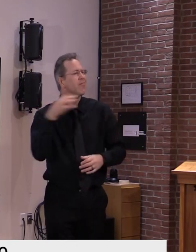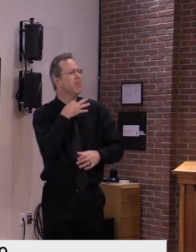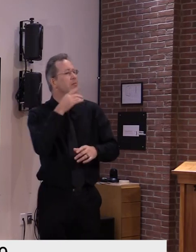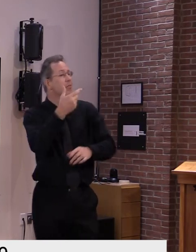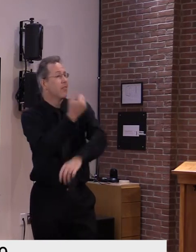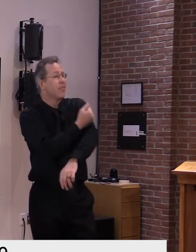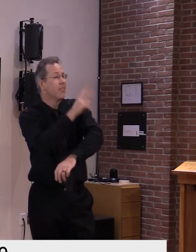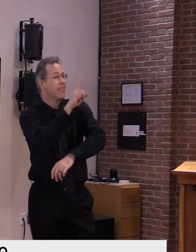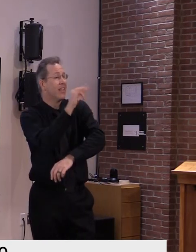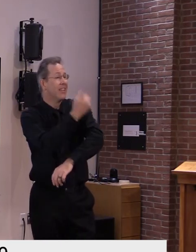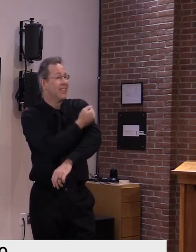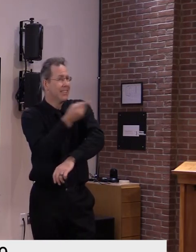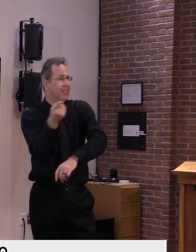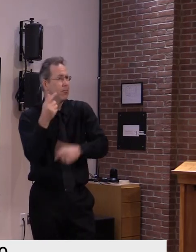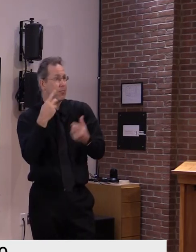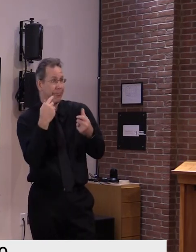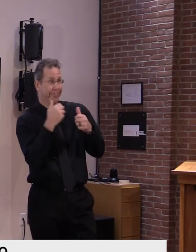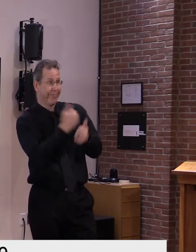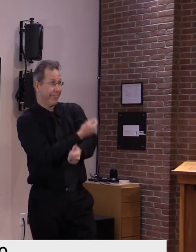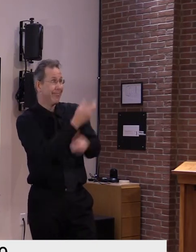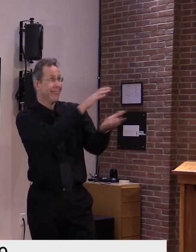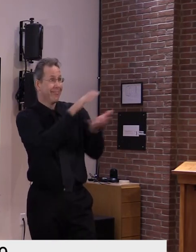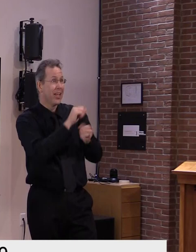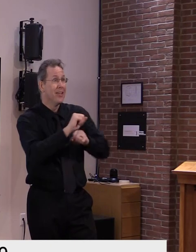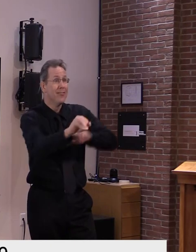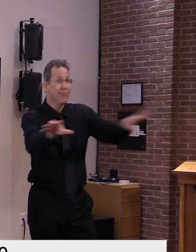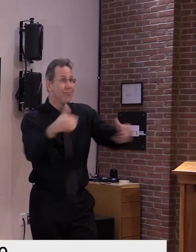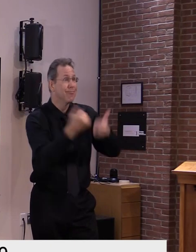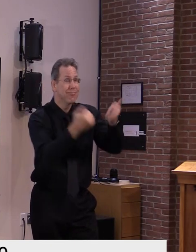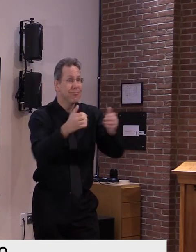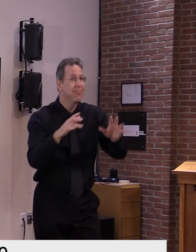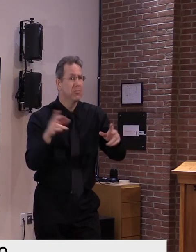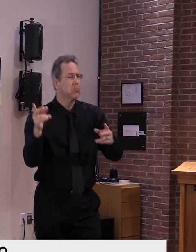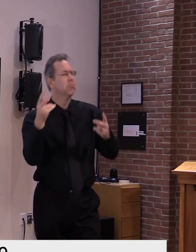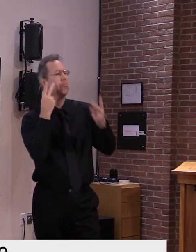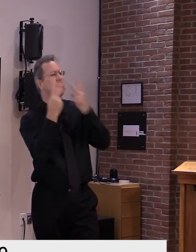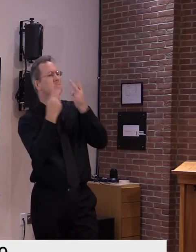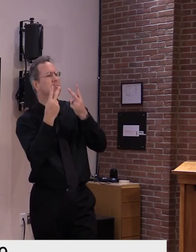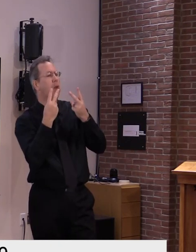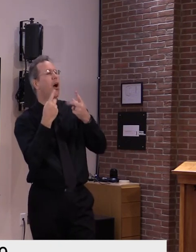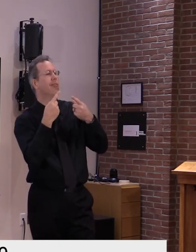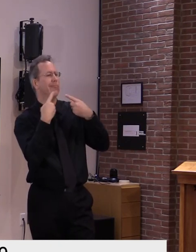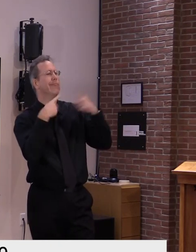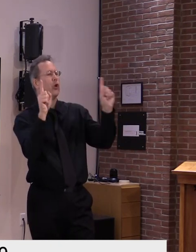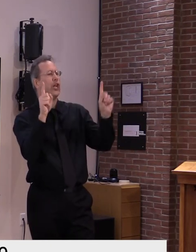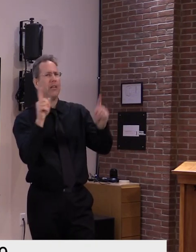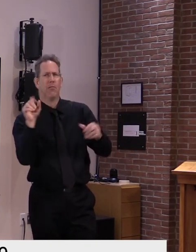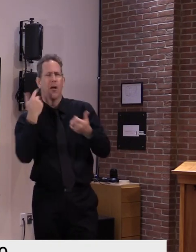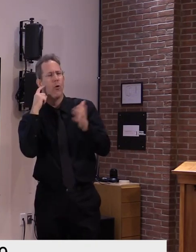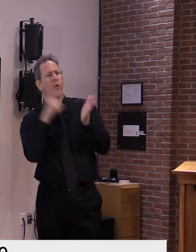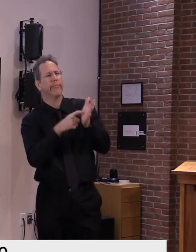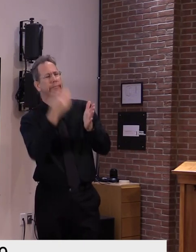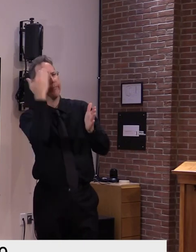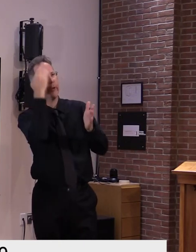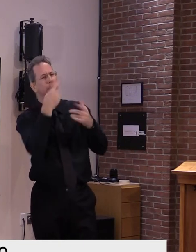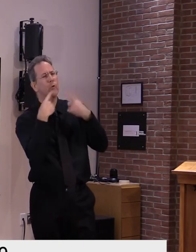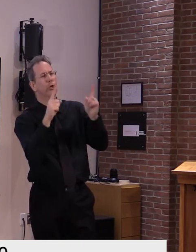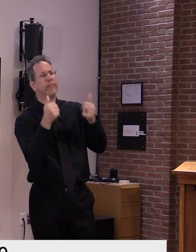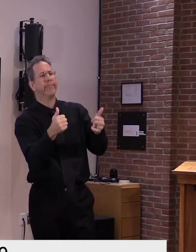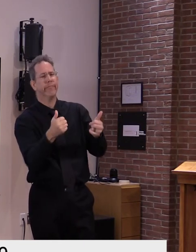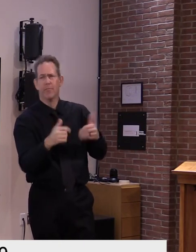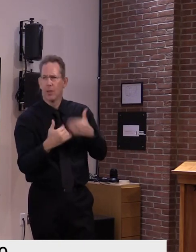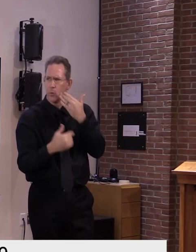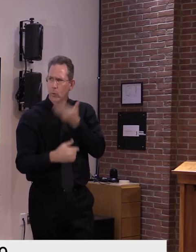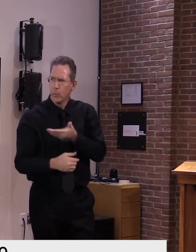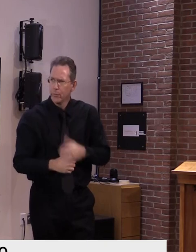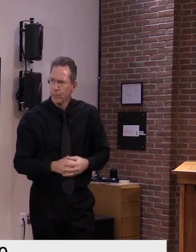A very challenging question, Joe. So everyone agrees that we need to achieve what's called herd immunity or